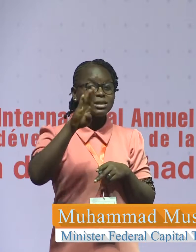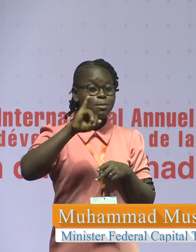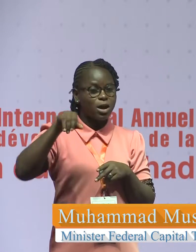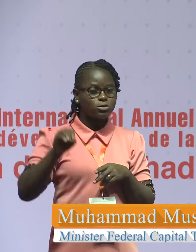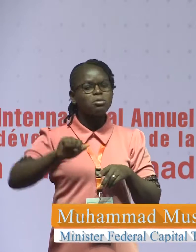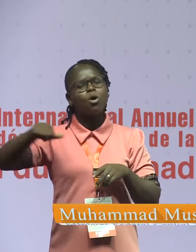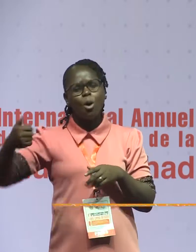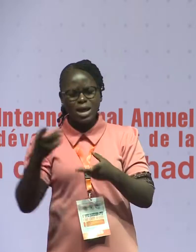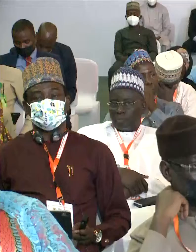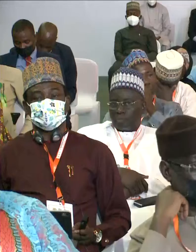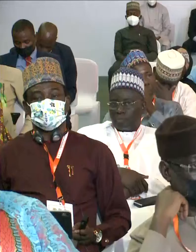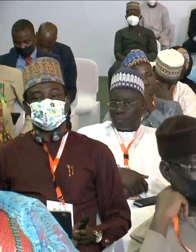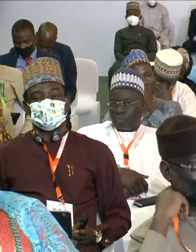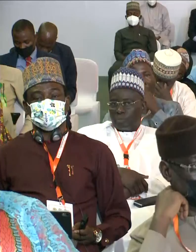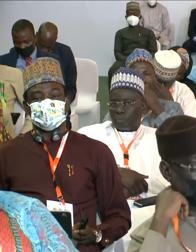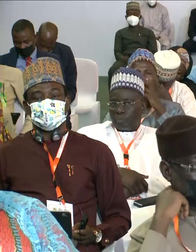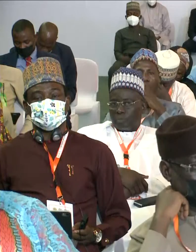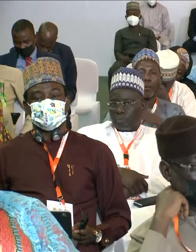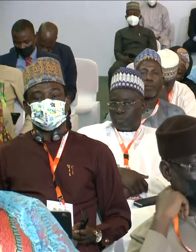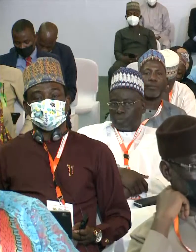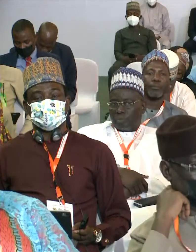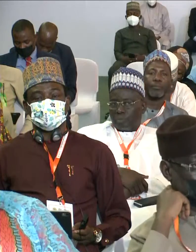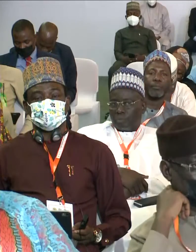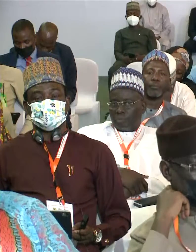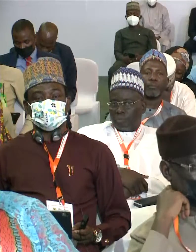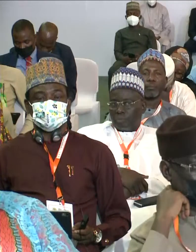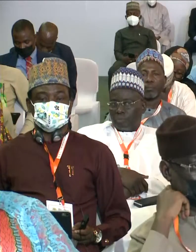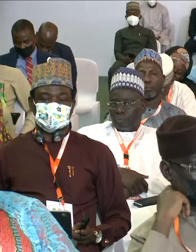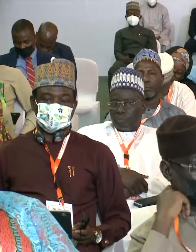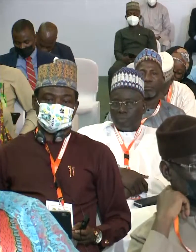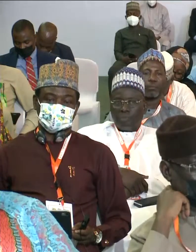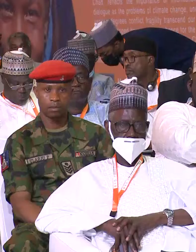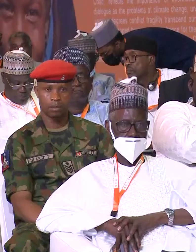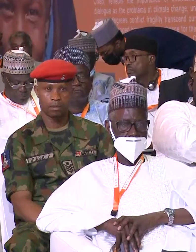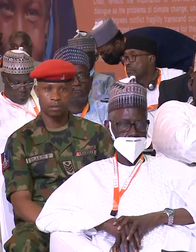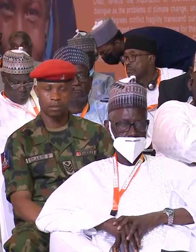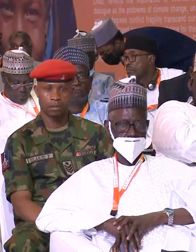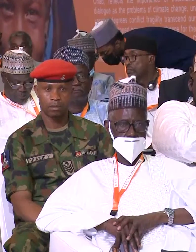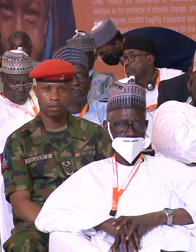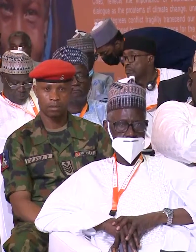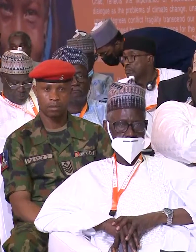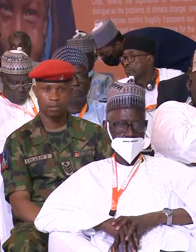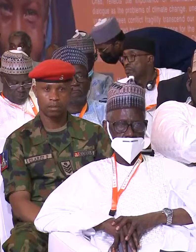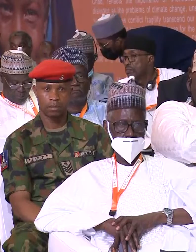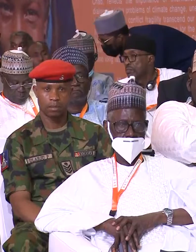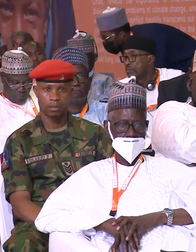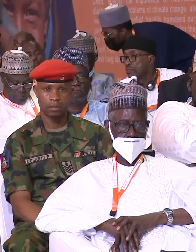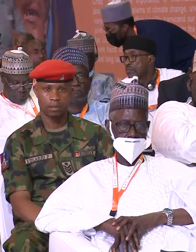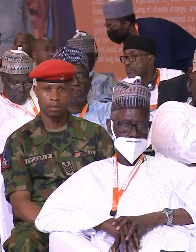distinguished guests, delegates, and other stakeholders who have traveled from far outside of the